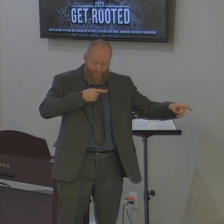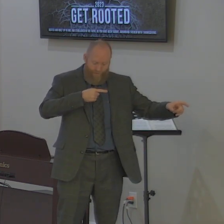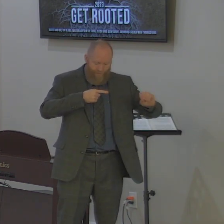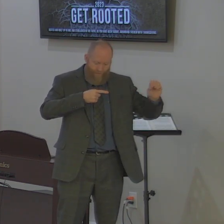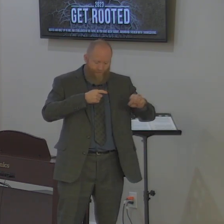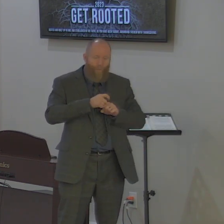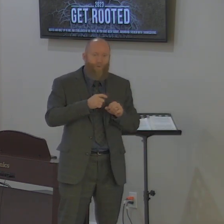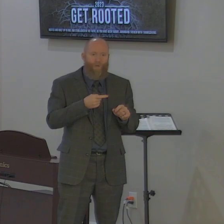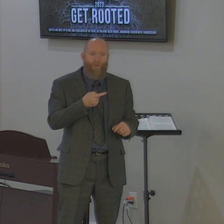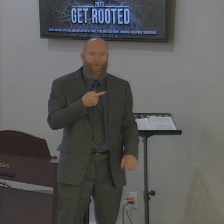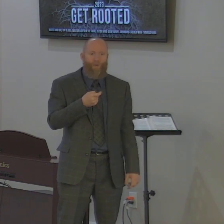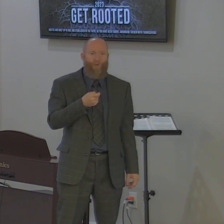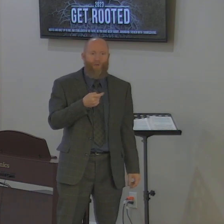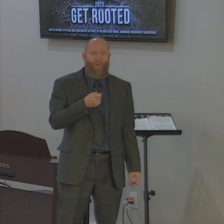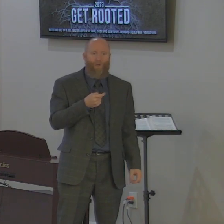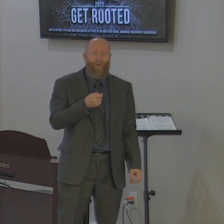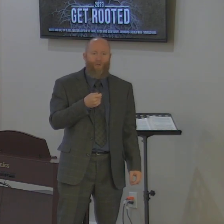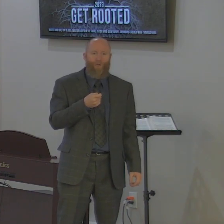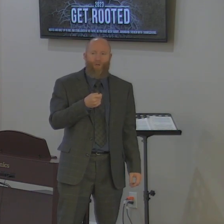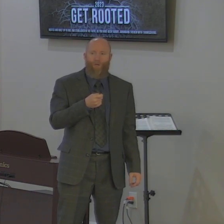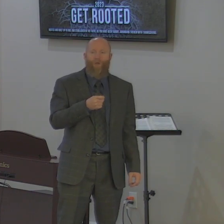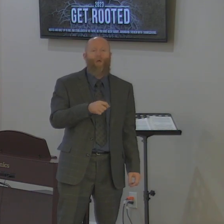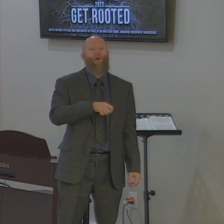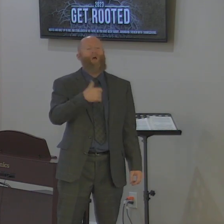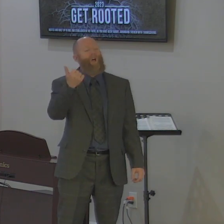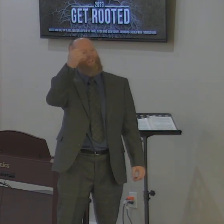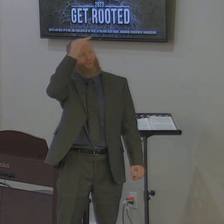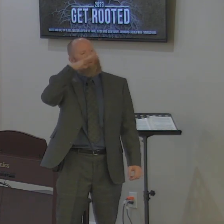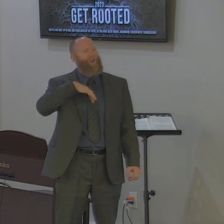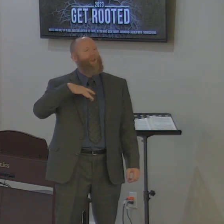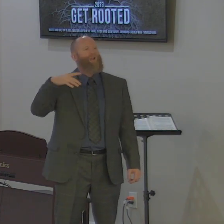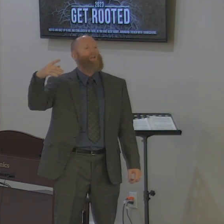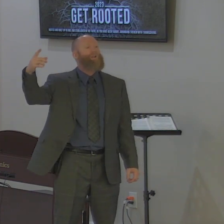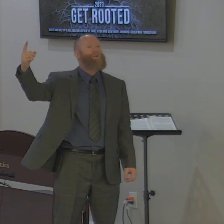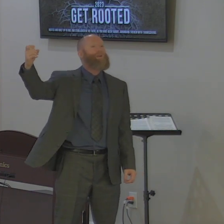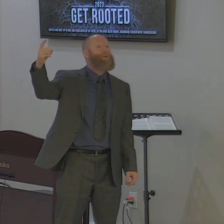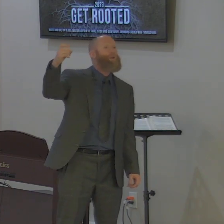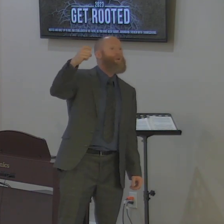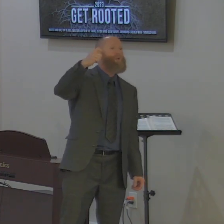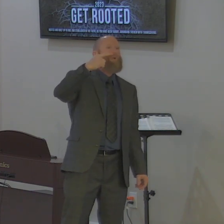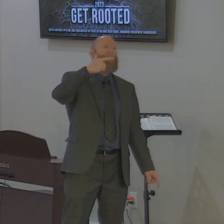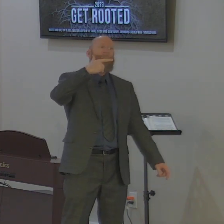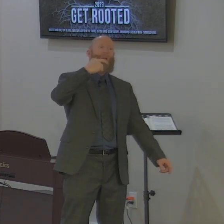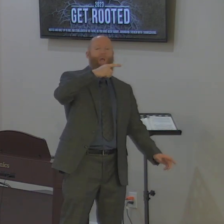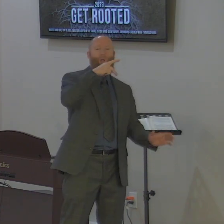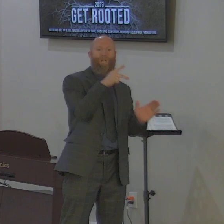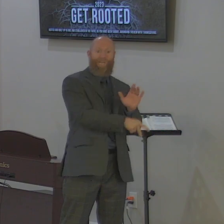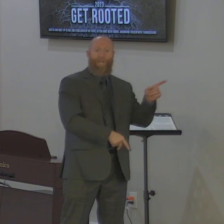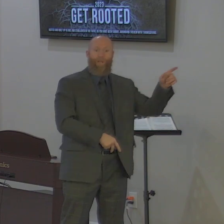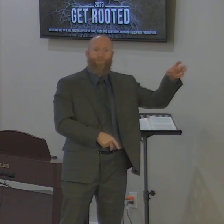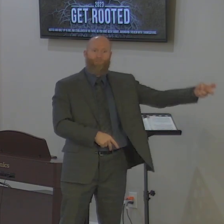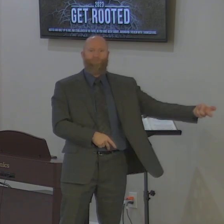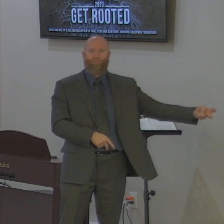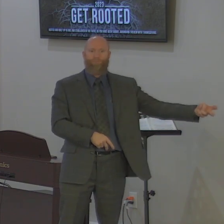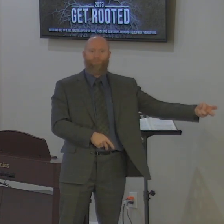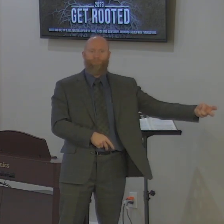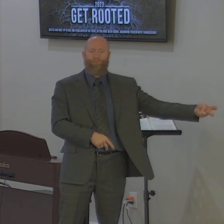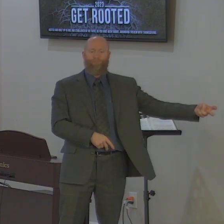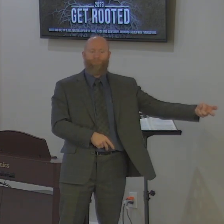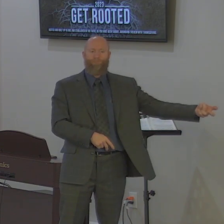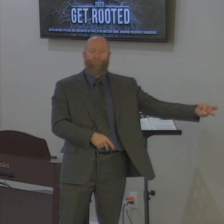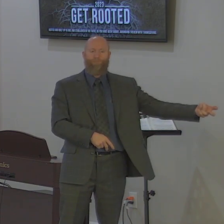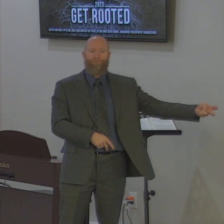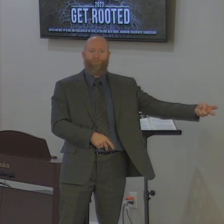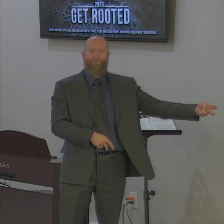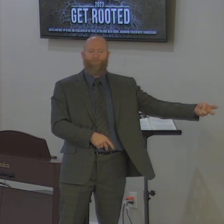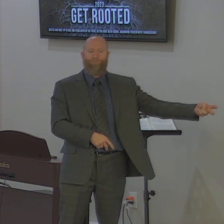somebody else came out of the woods with a scope and got, boom, and got him in the head. I tell you that